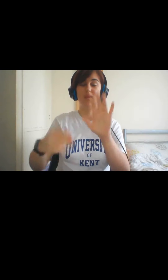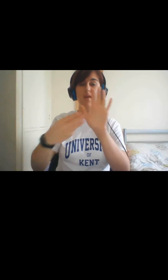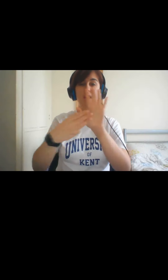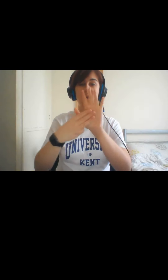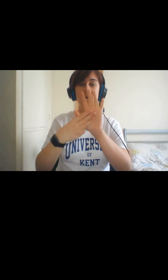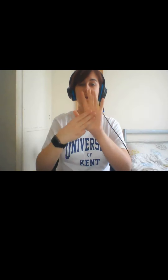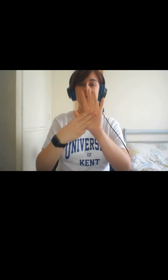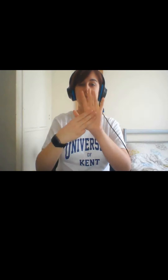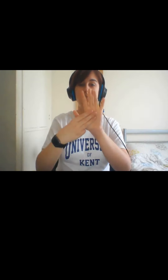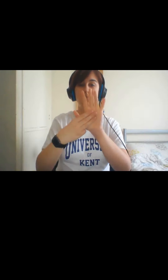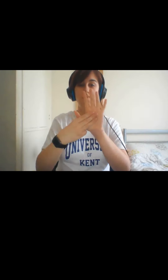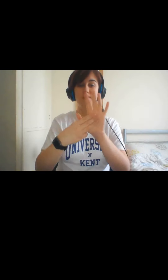M,